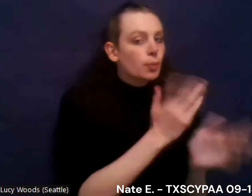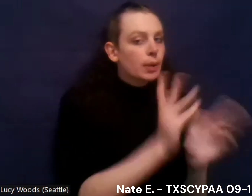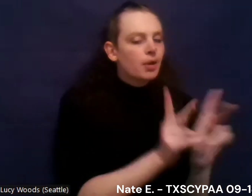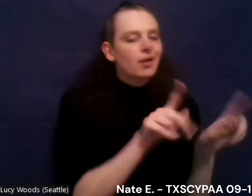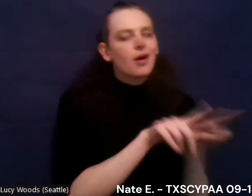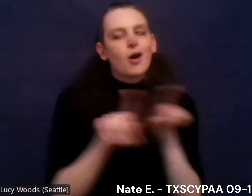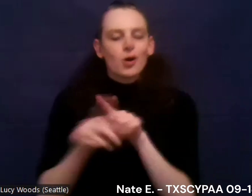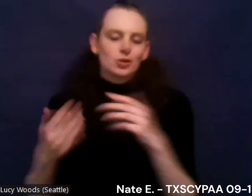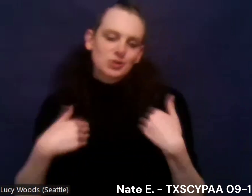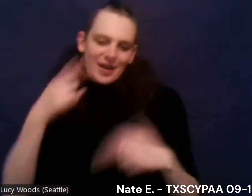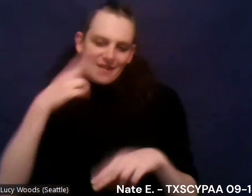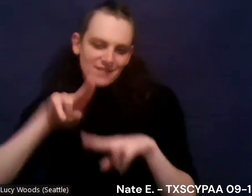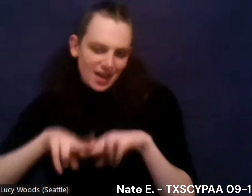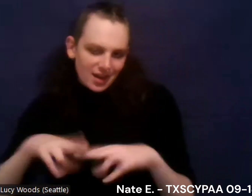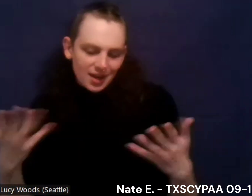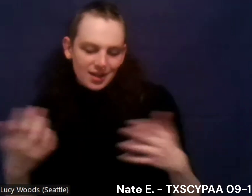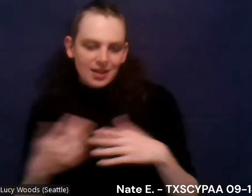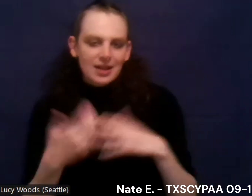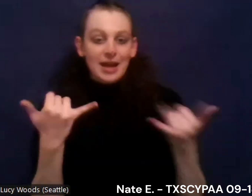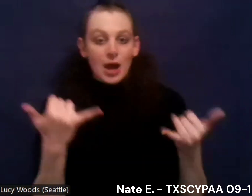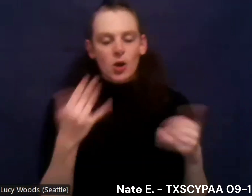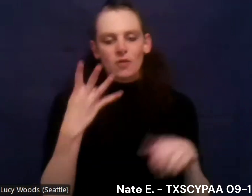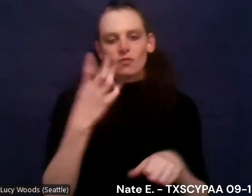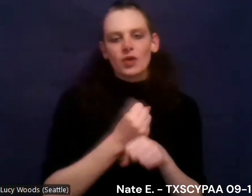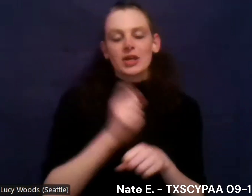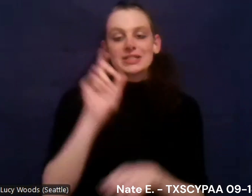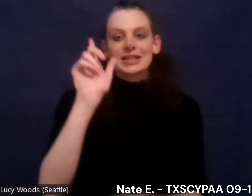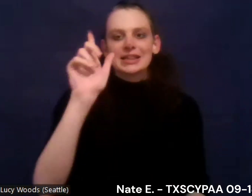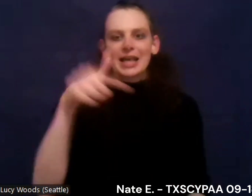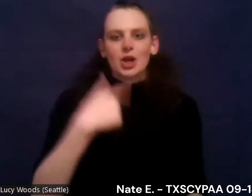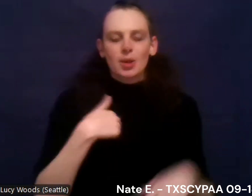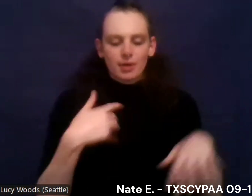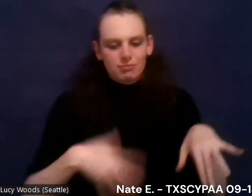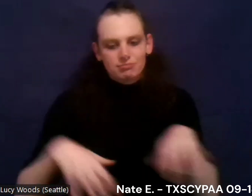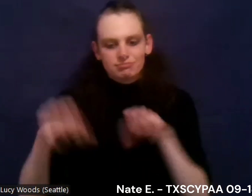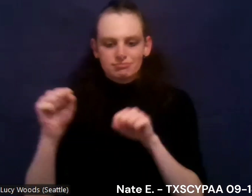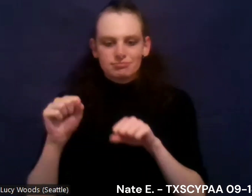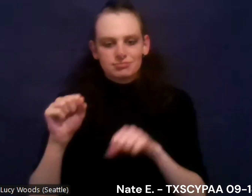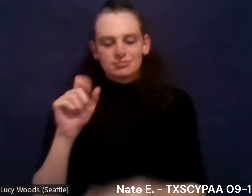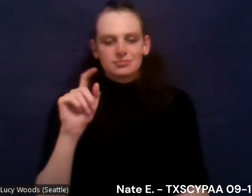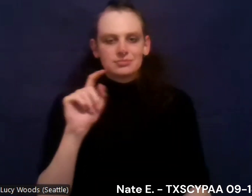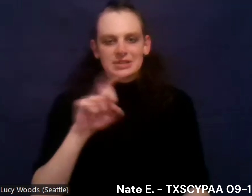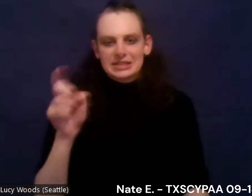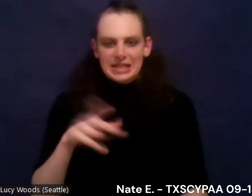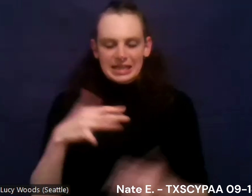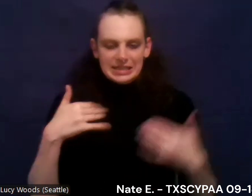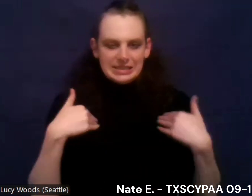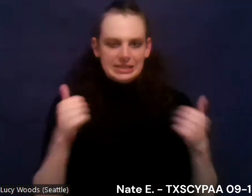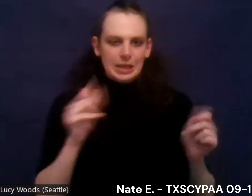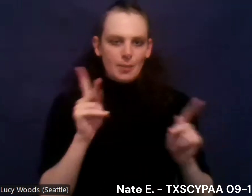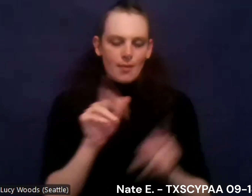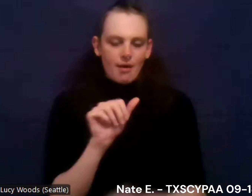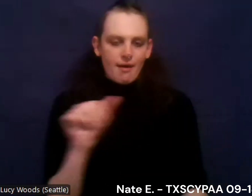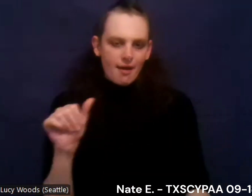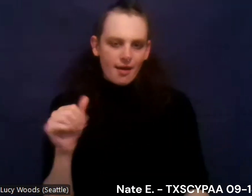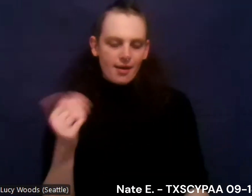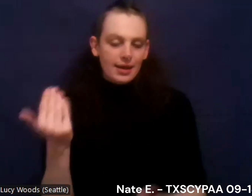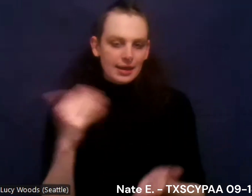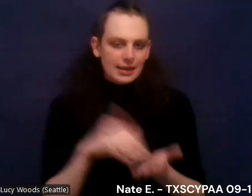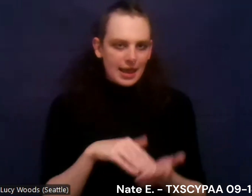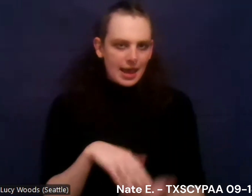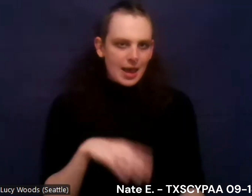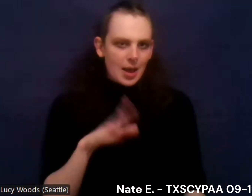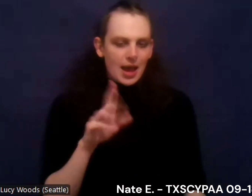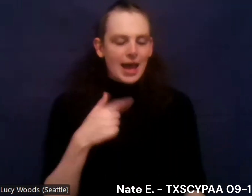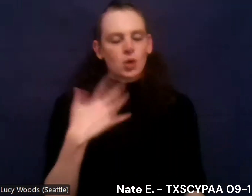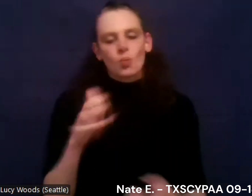and now 4 years later, we're getting to host TXSCYPAA again. And I won't like shamelessly, harp on